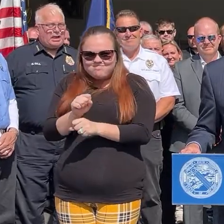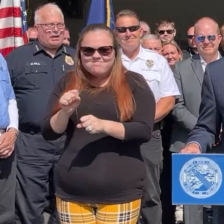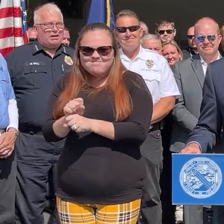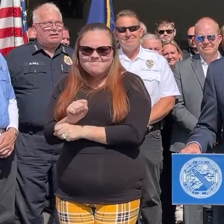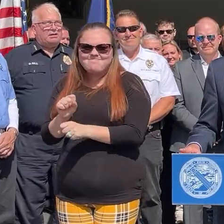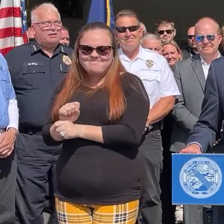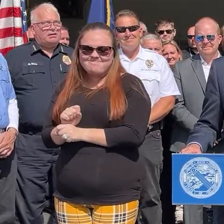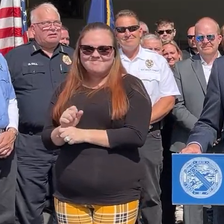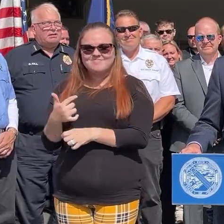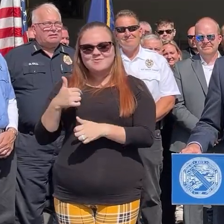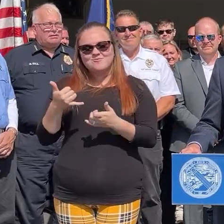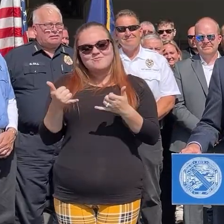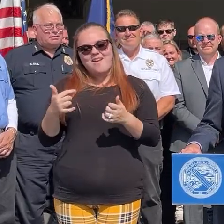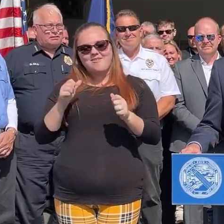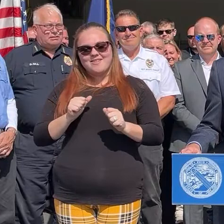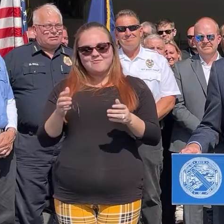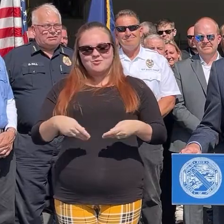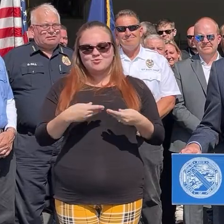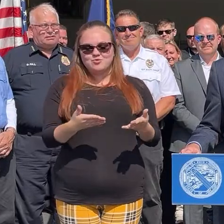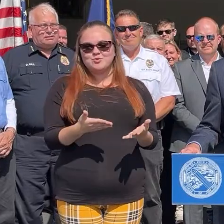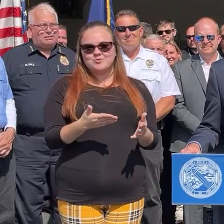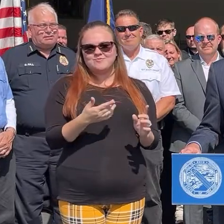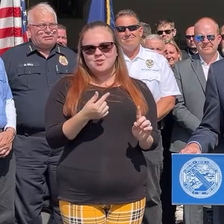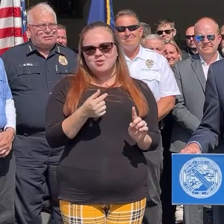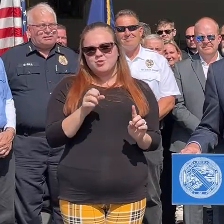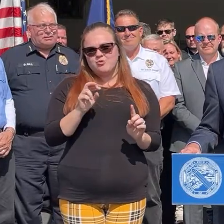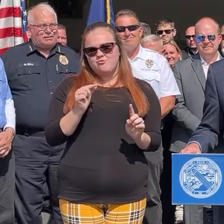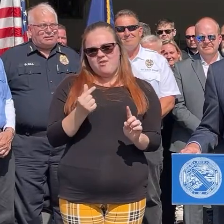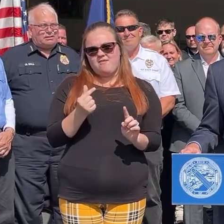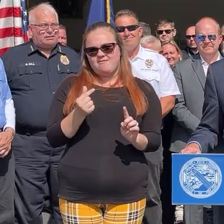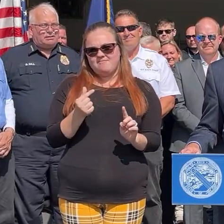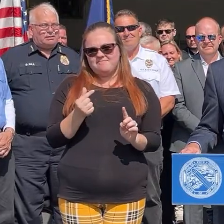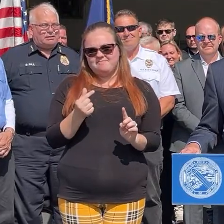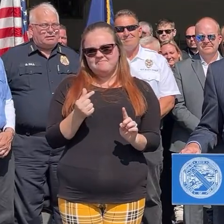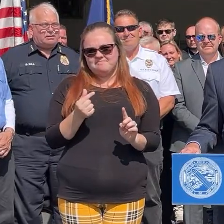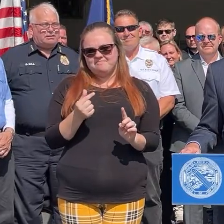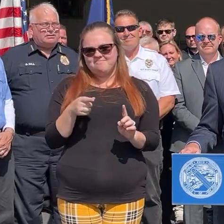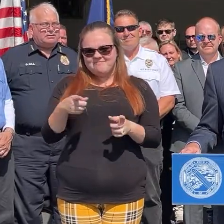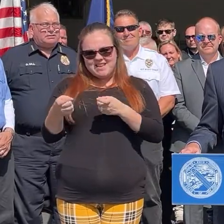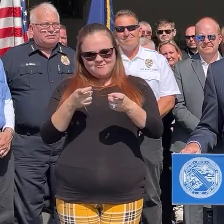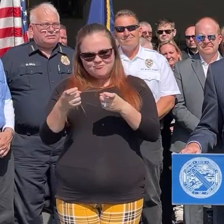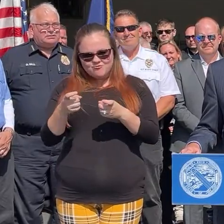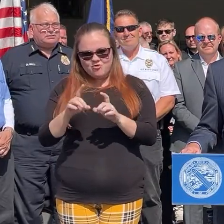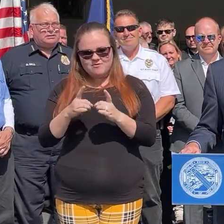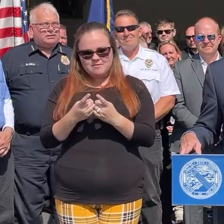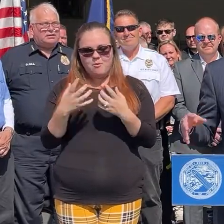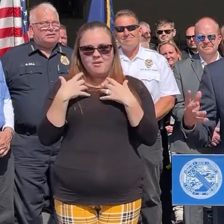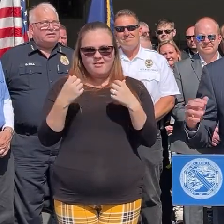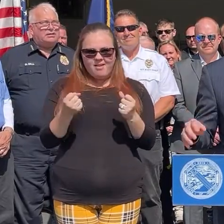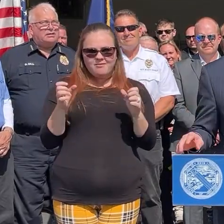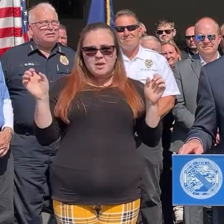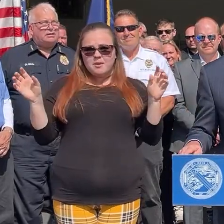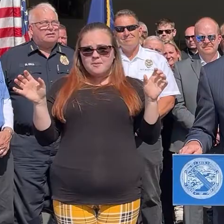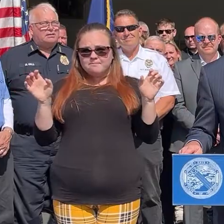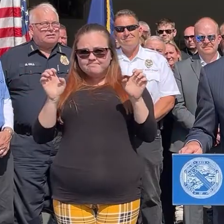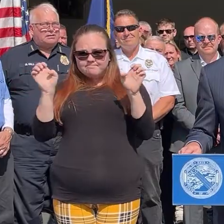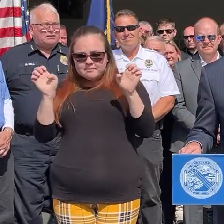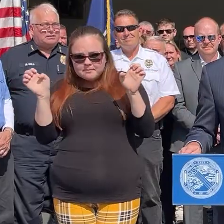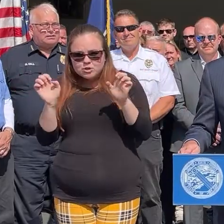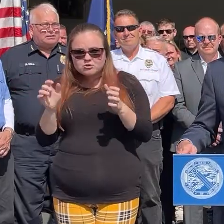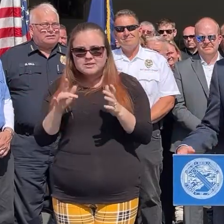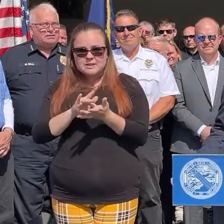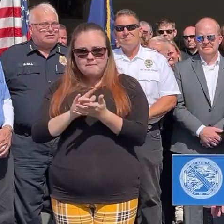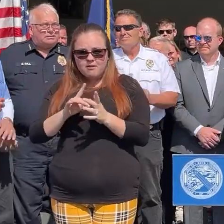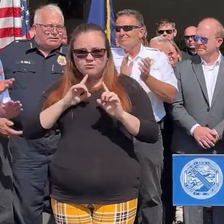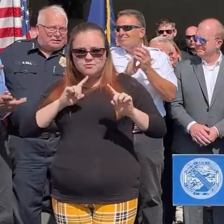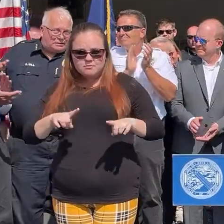And it's now my pleasure to introduce to the podium our Deputy Commissioner of the Department of Health in charge for emergency medical services and now this new ambulance service,